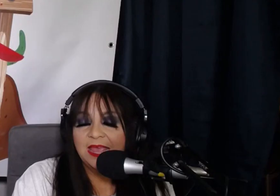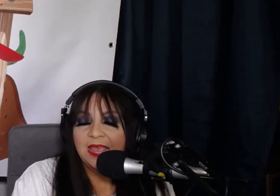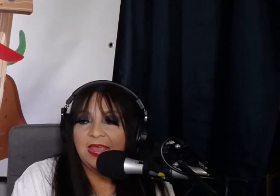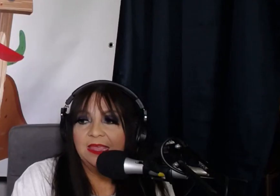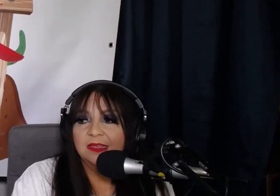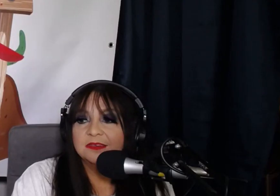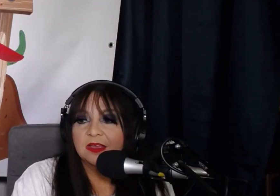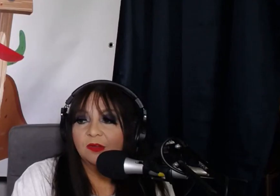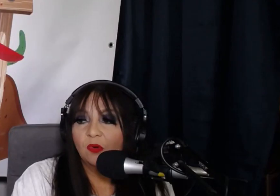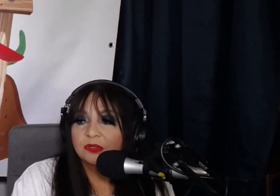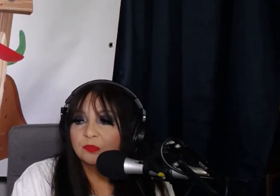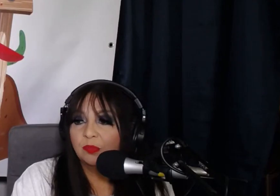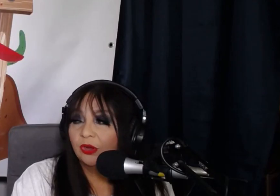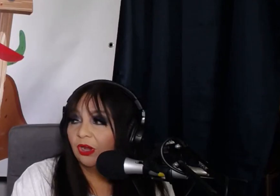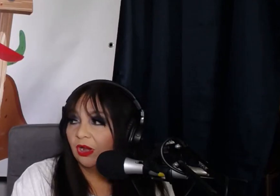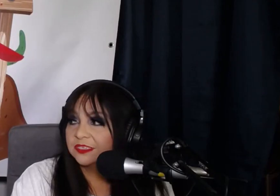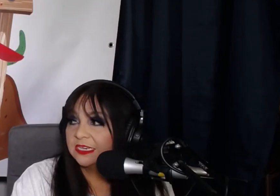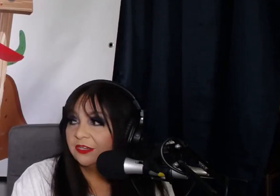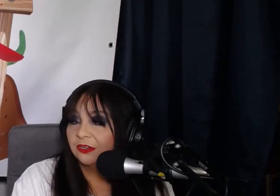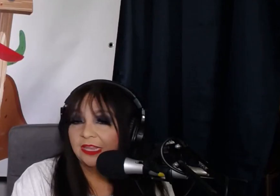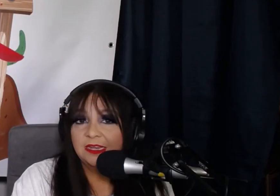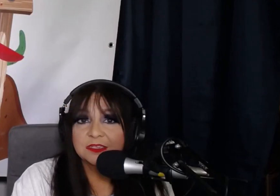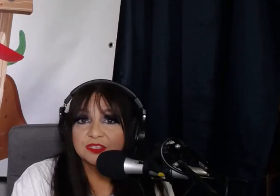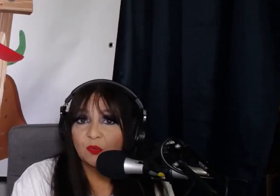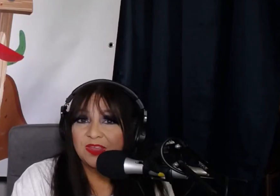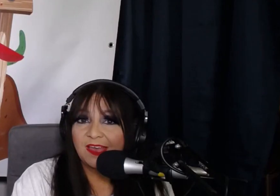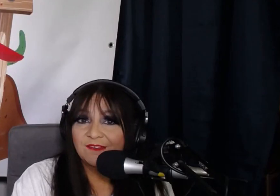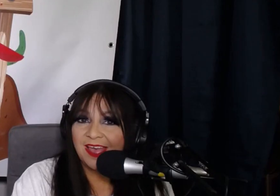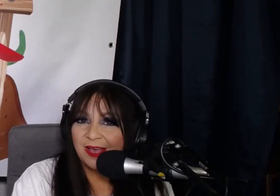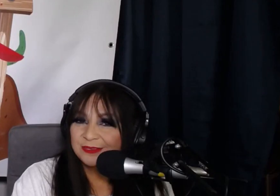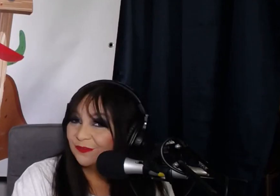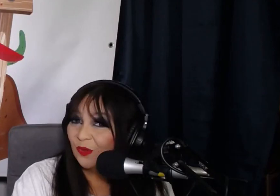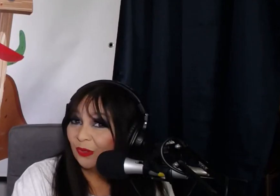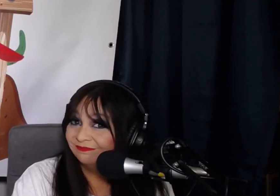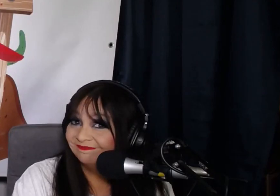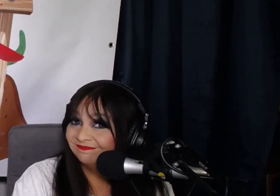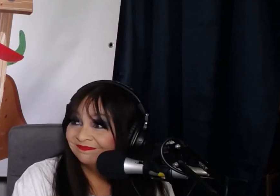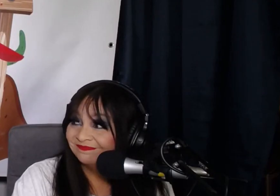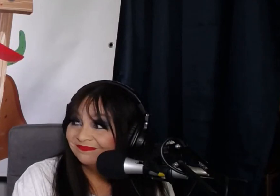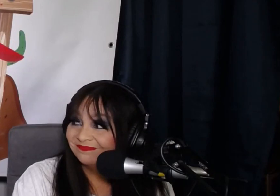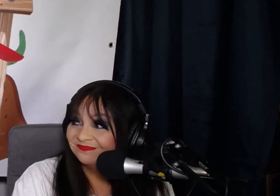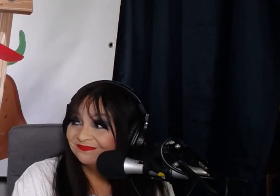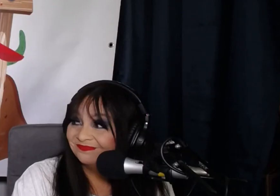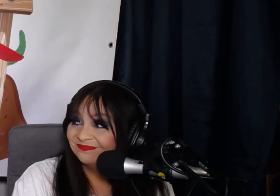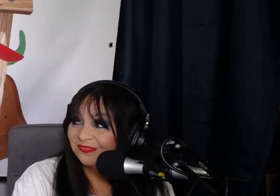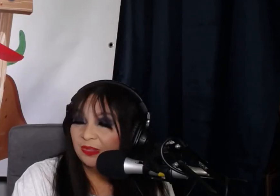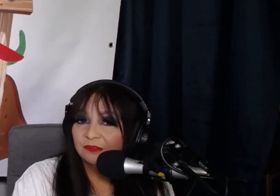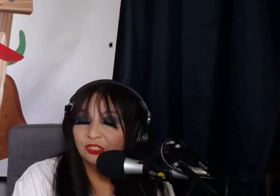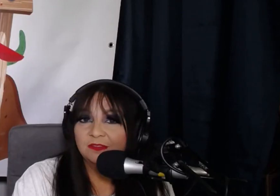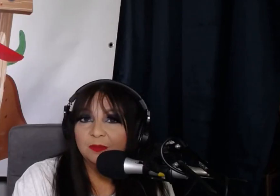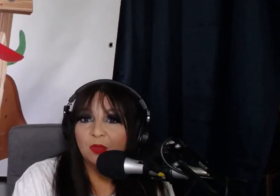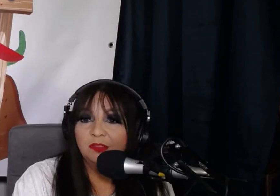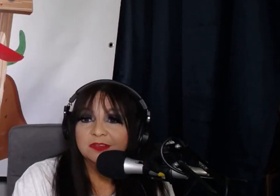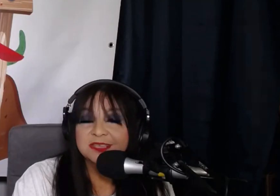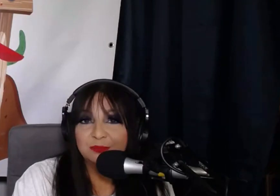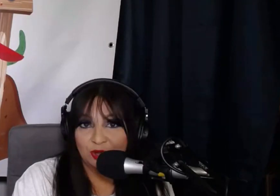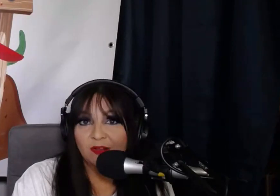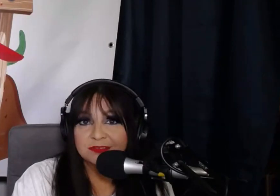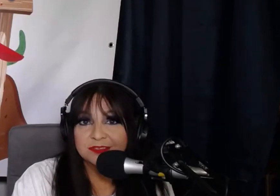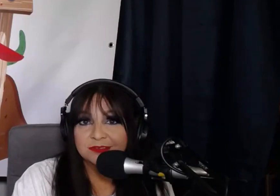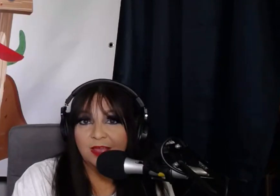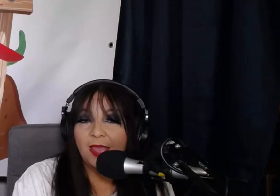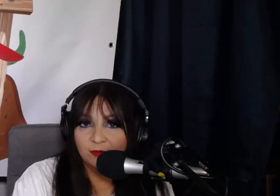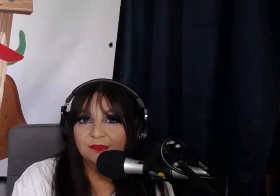baby, and of course Booger, our senior lady. So we have a house full. We have a house full of corgis. We have shut them all